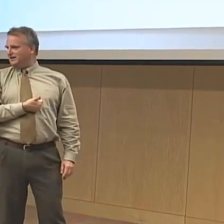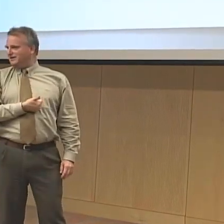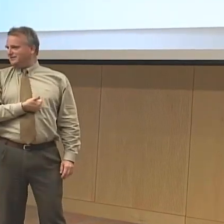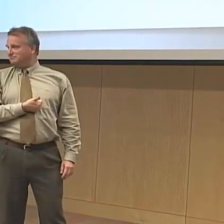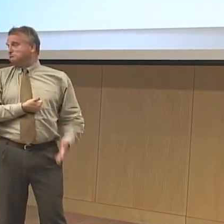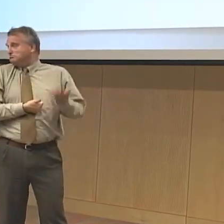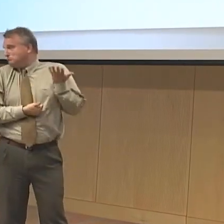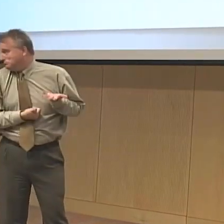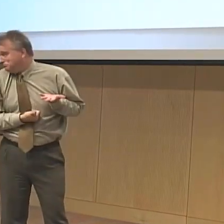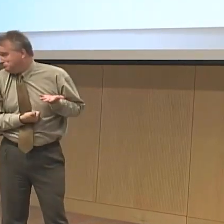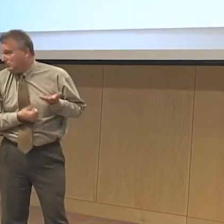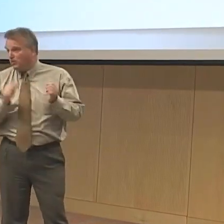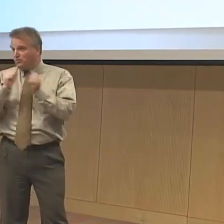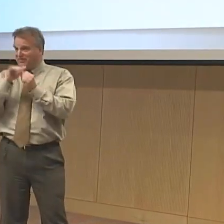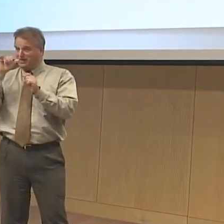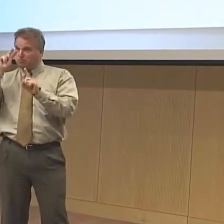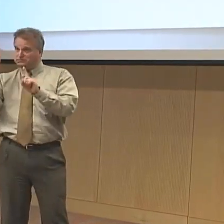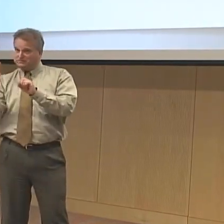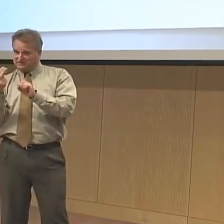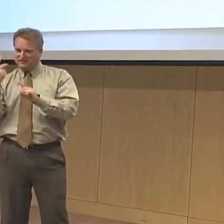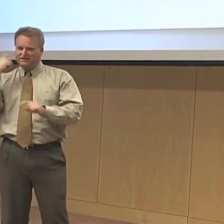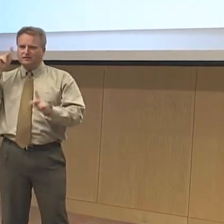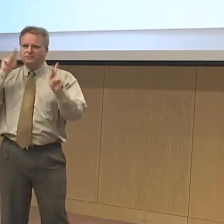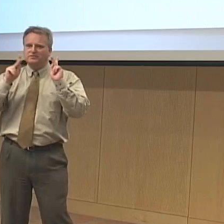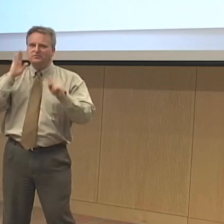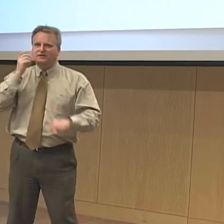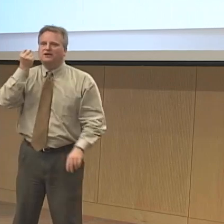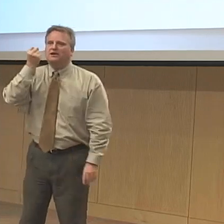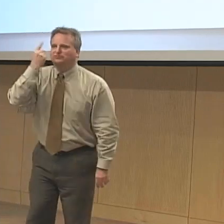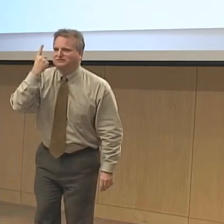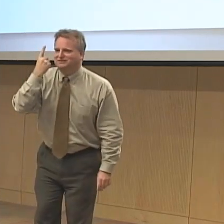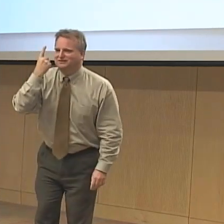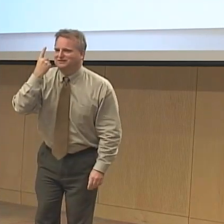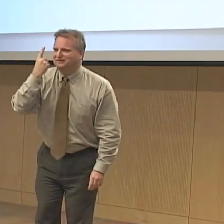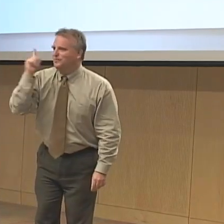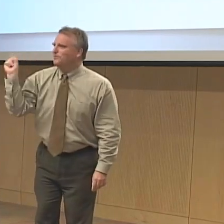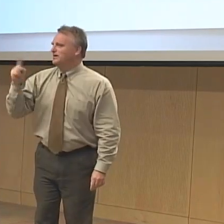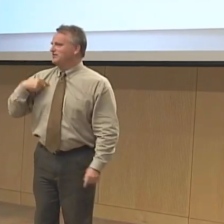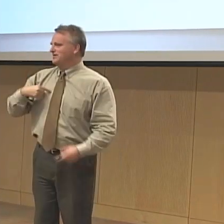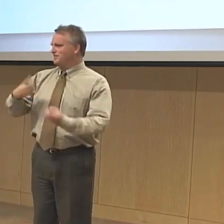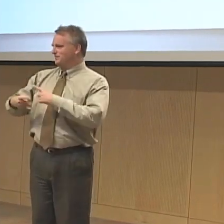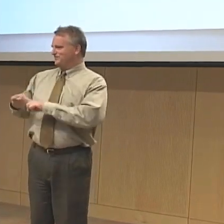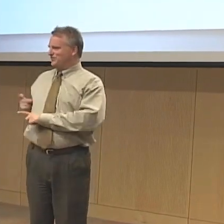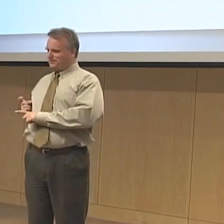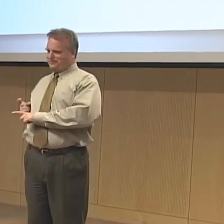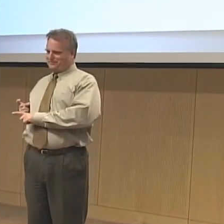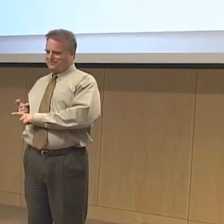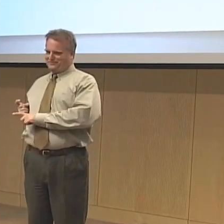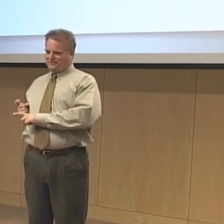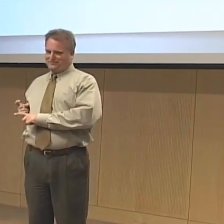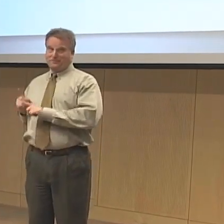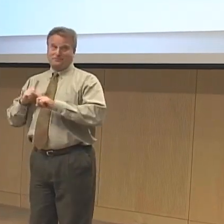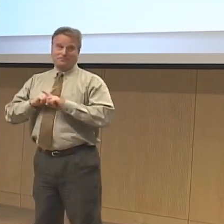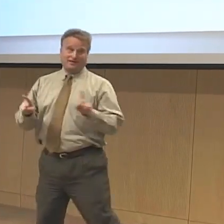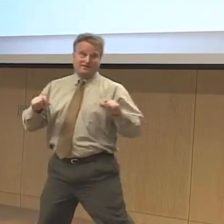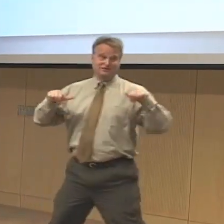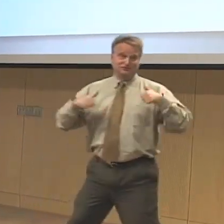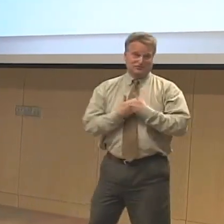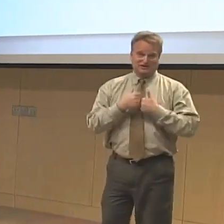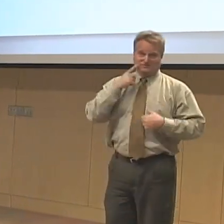disabled. With that understanding, people understand where I'm coming from. The challenge for us,